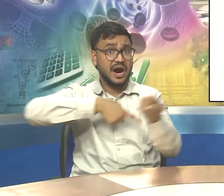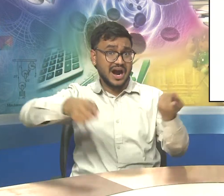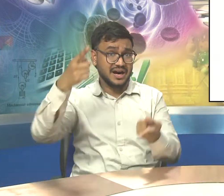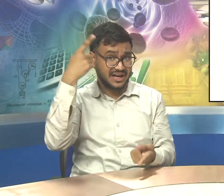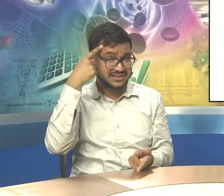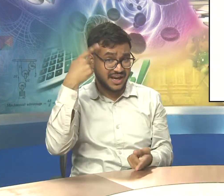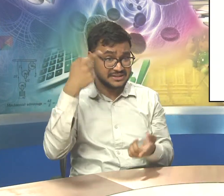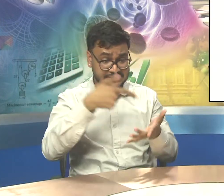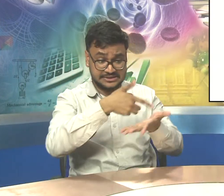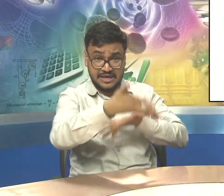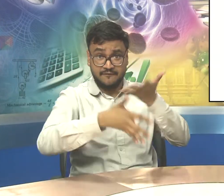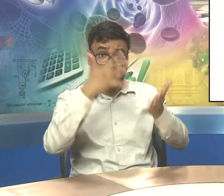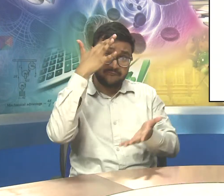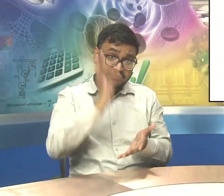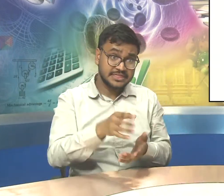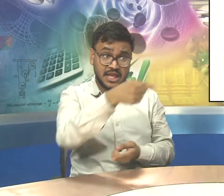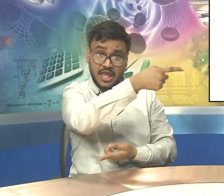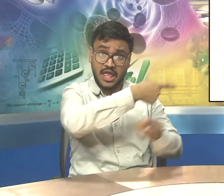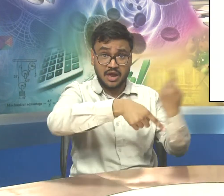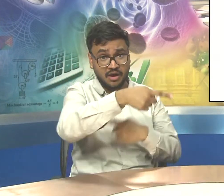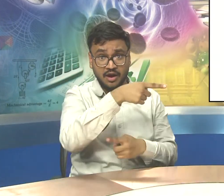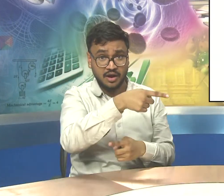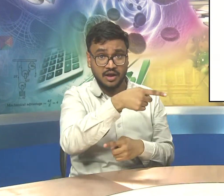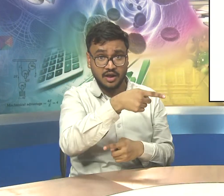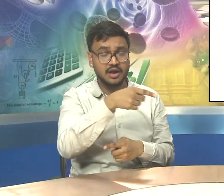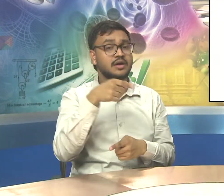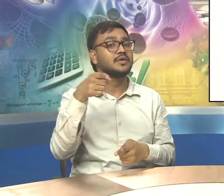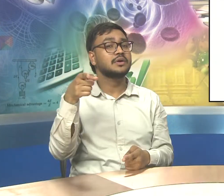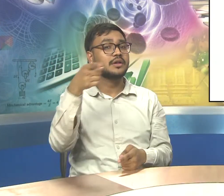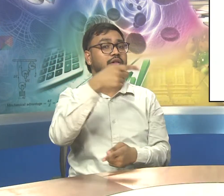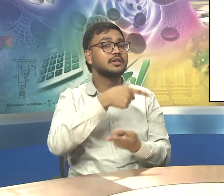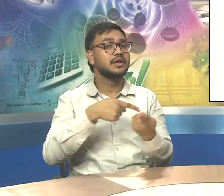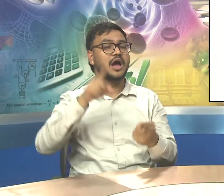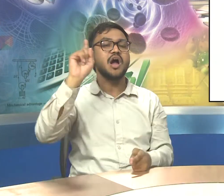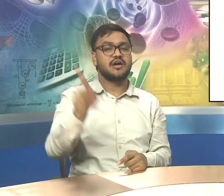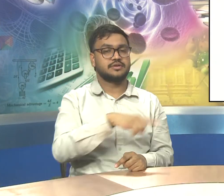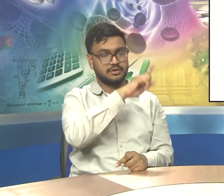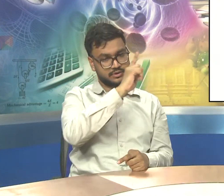But this is wrong,